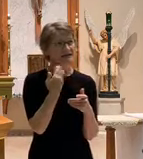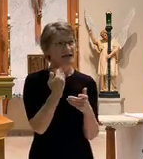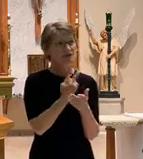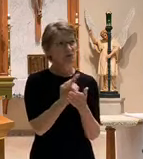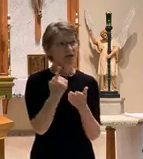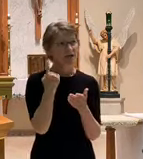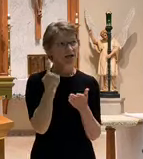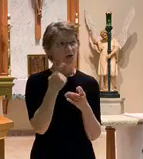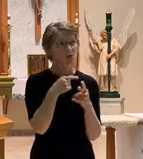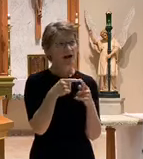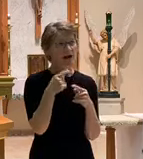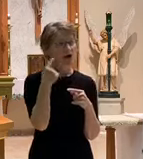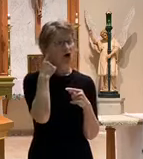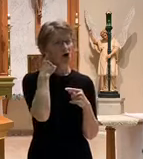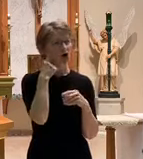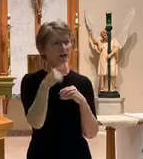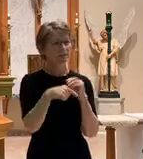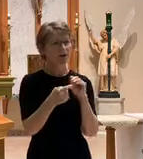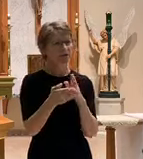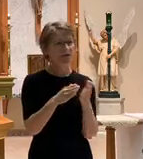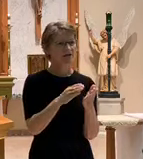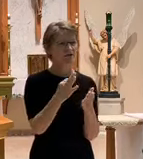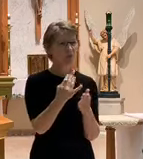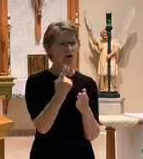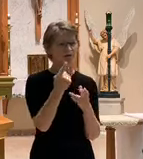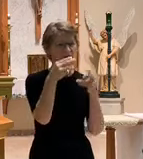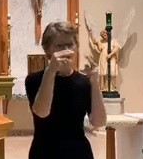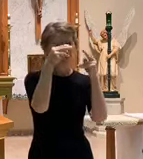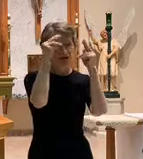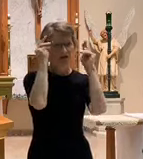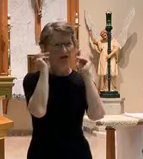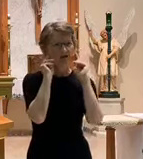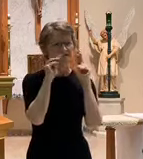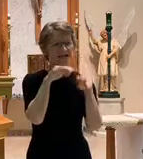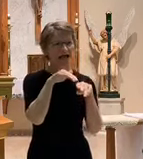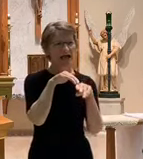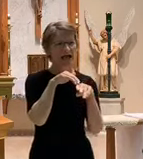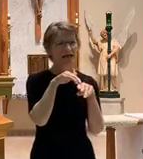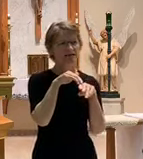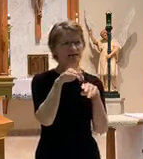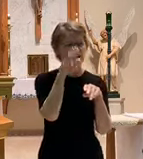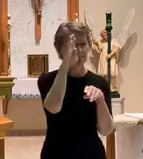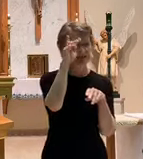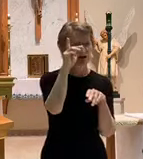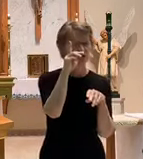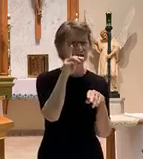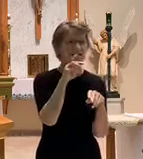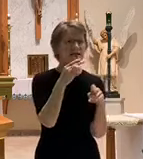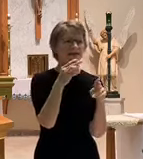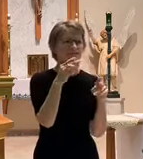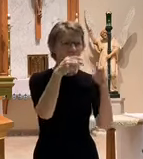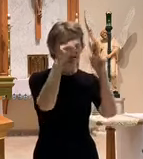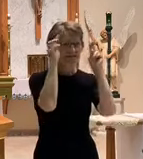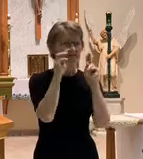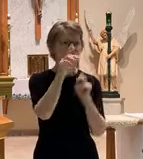this past week when I heard about the death of one of the sisters at the Annunciation Priory in Bismarck, Sister Thomas